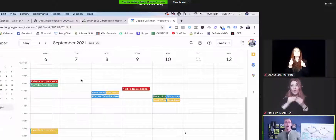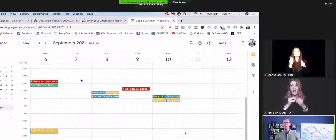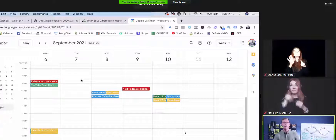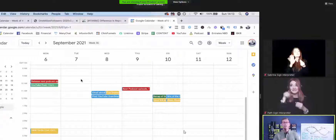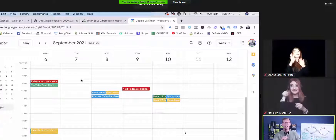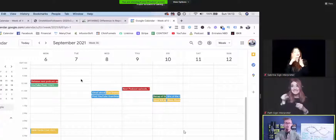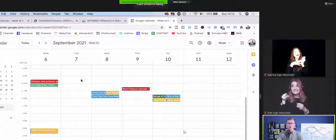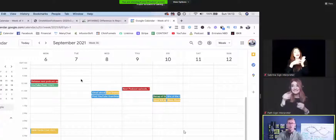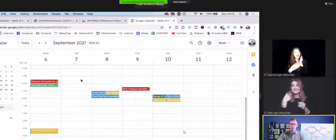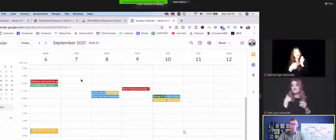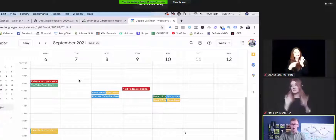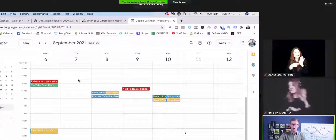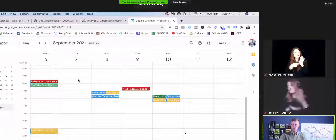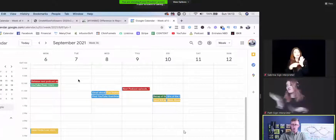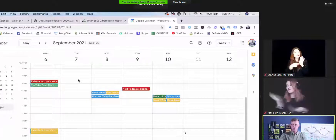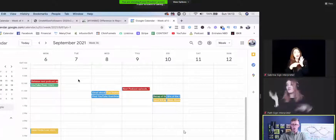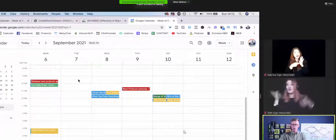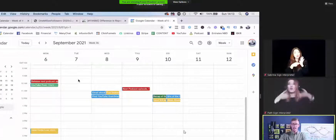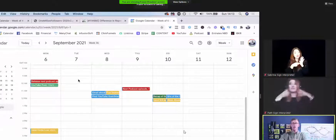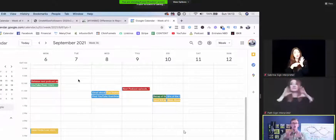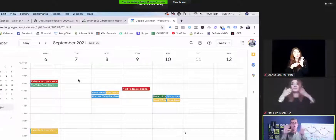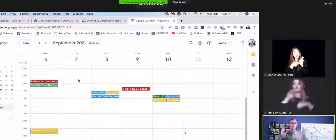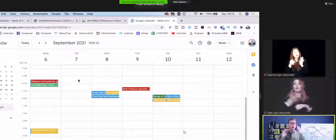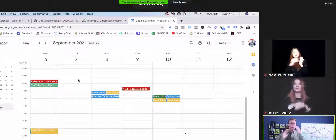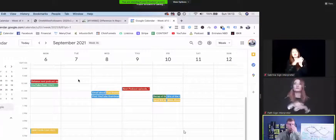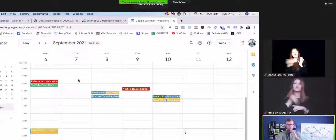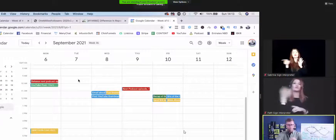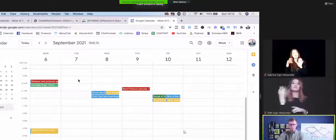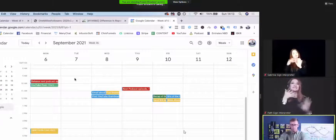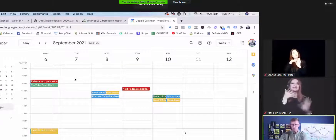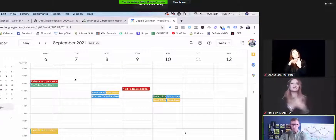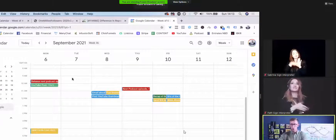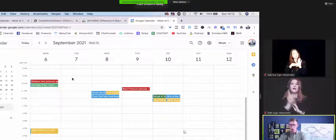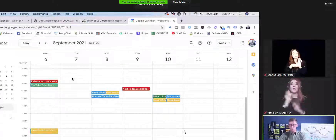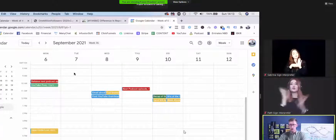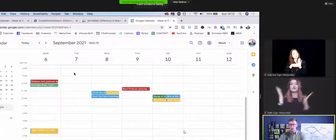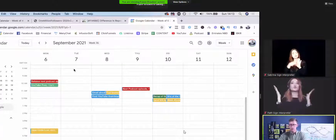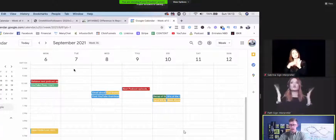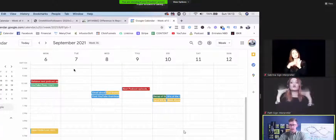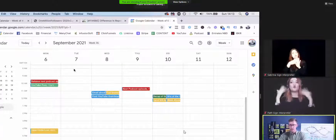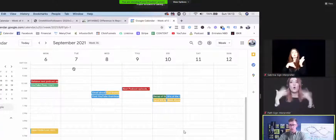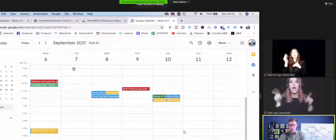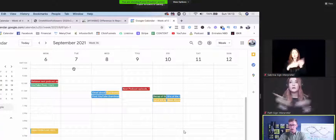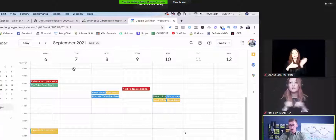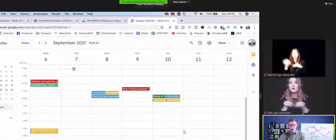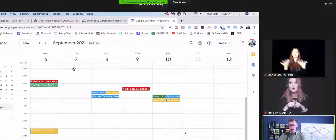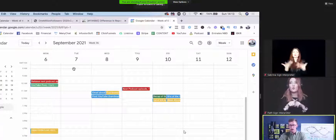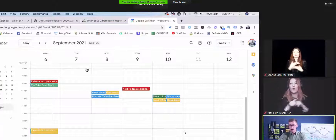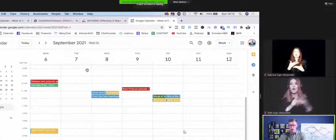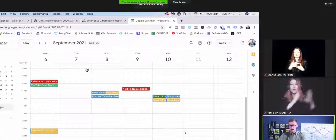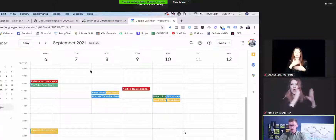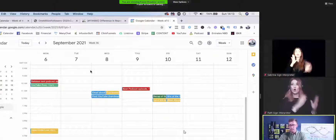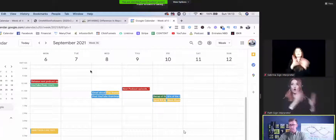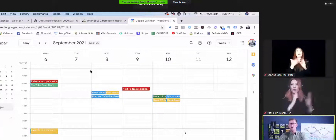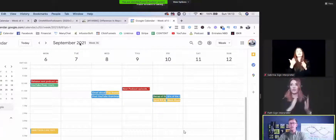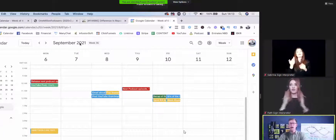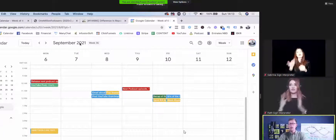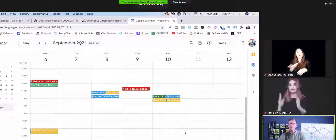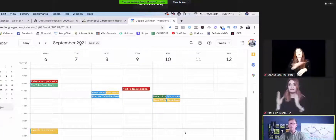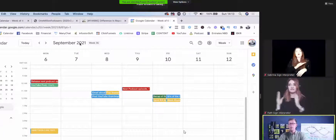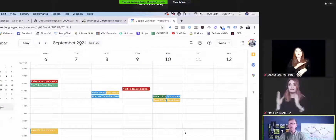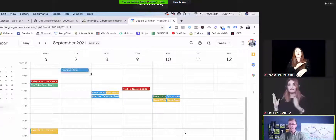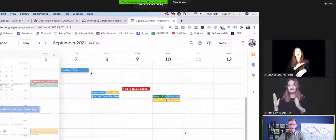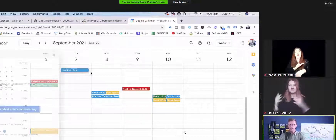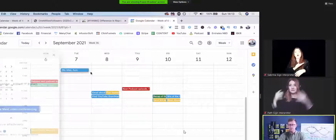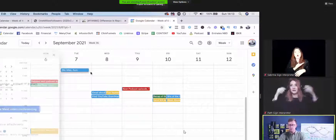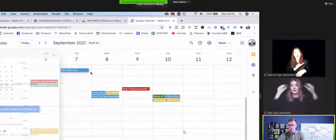about everything else that you're doing in your life. So here we go. All I'm going to do is I'm going to click on the time. Here's the